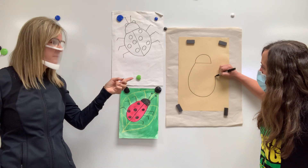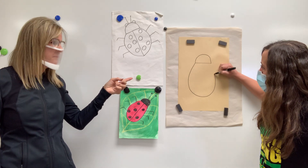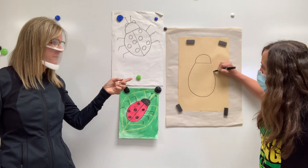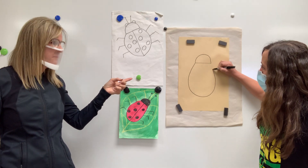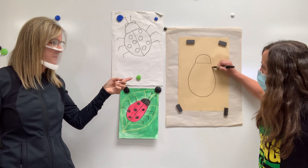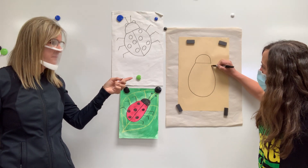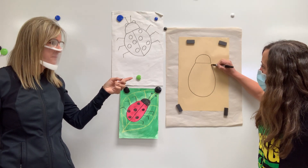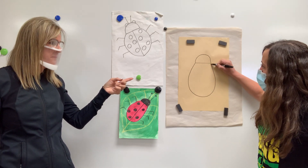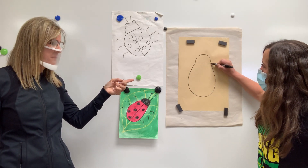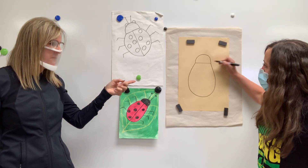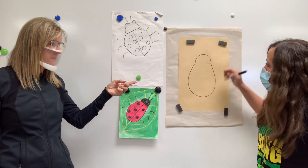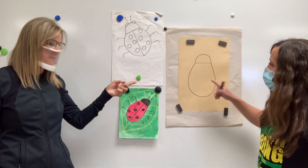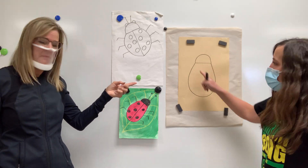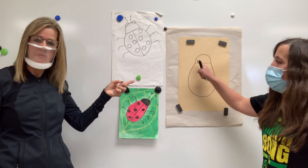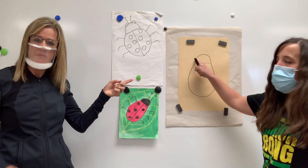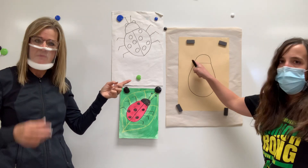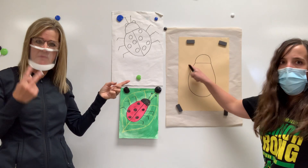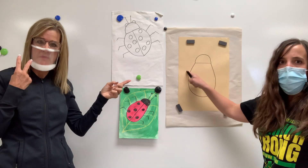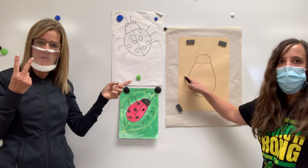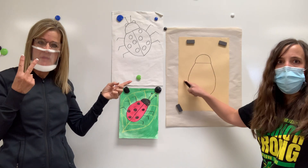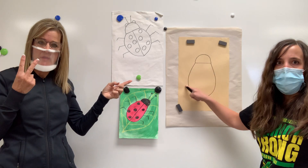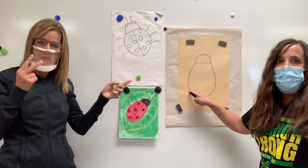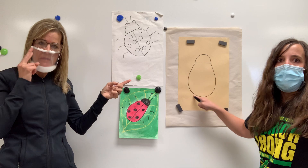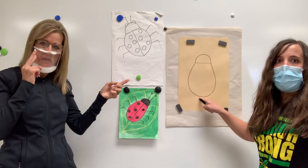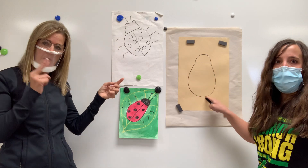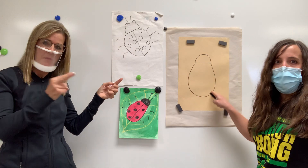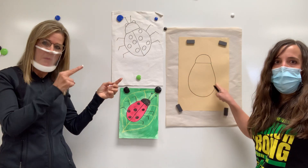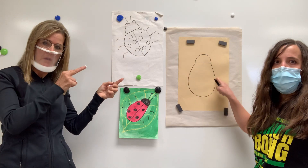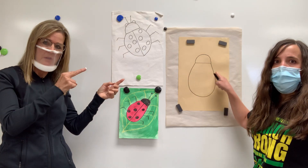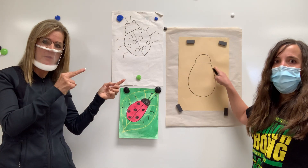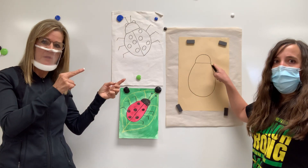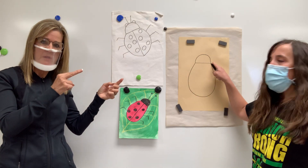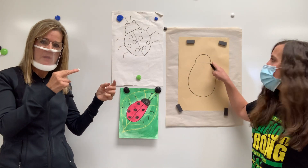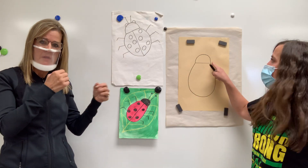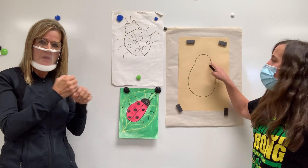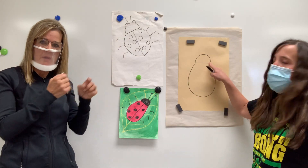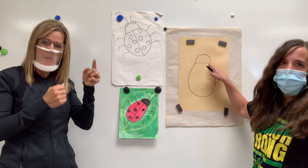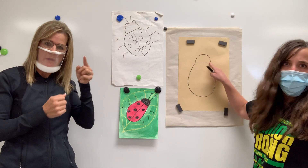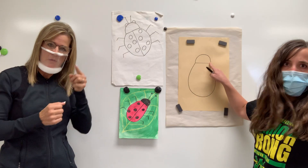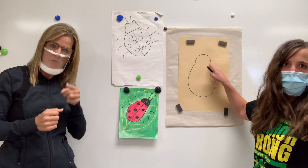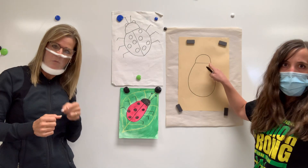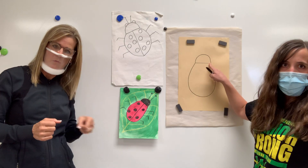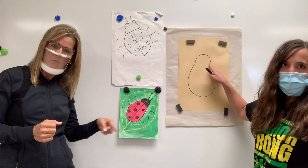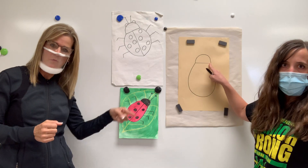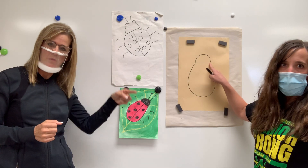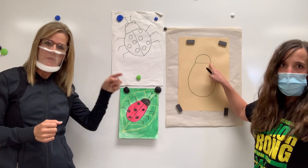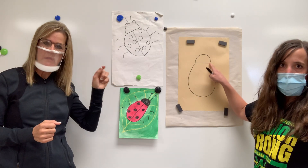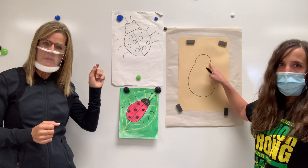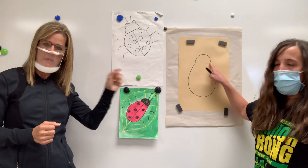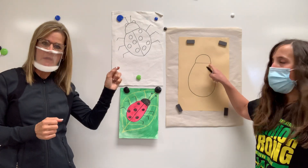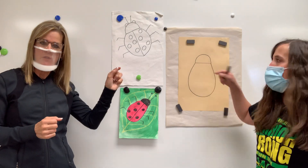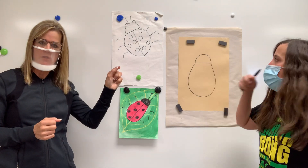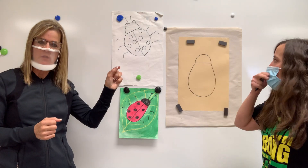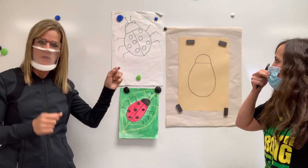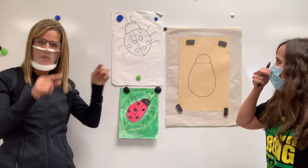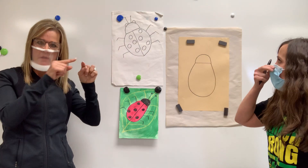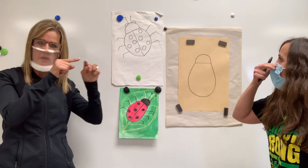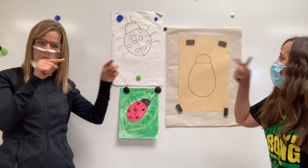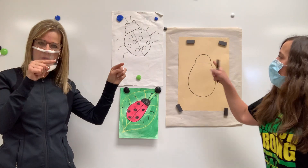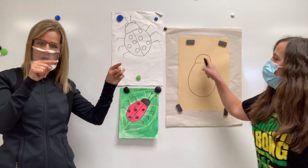up and touch. See how I watched? And I made it sure and touch the other side,